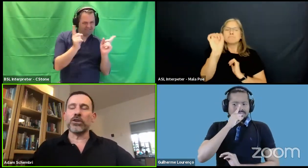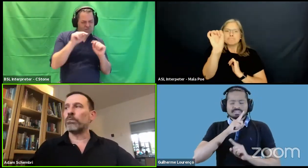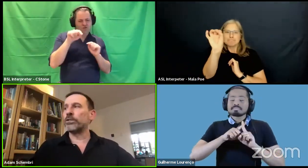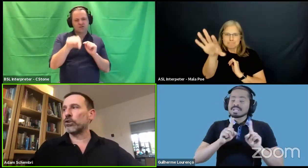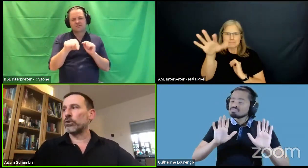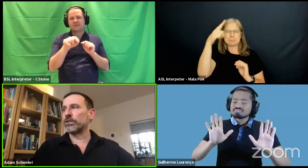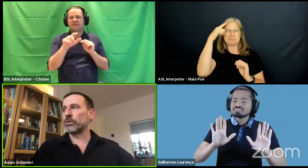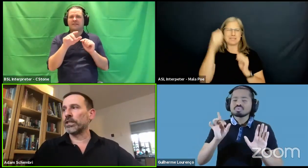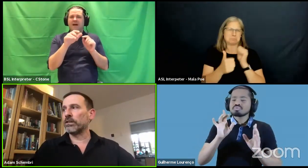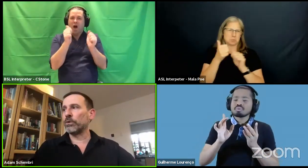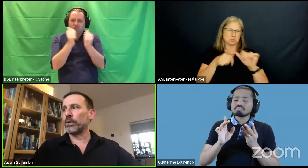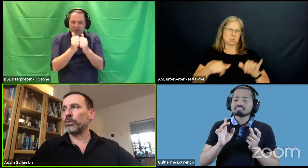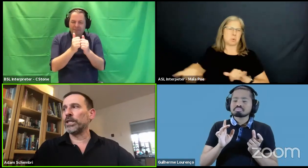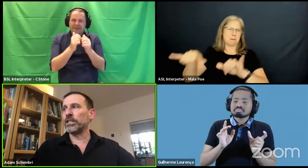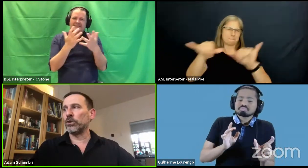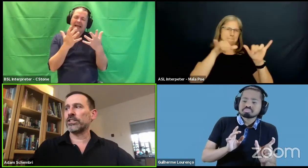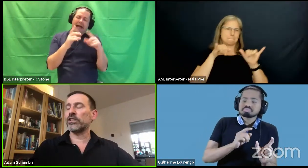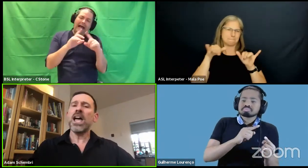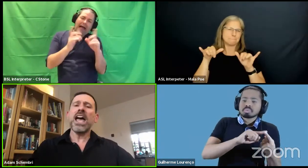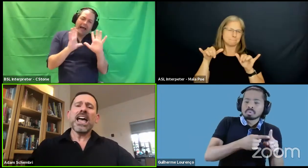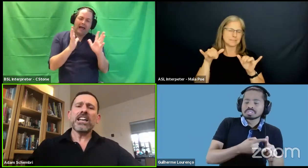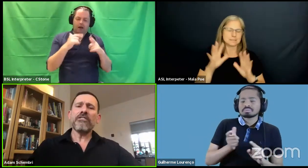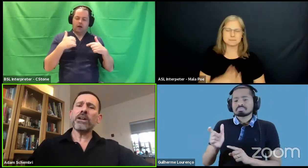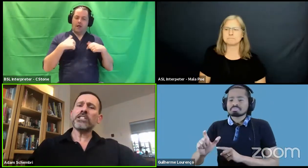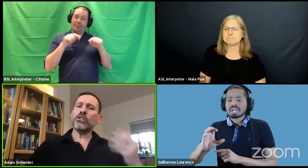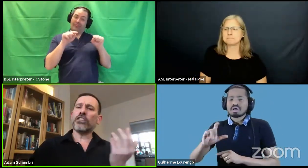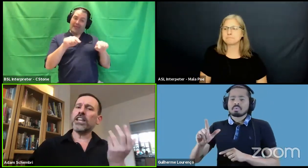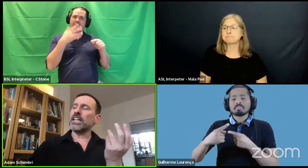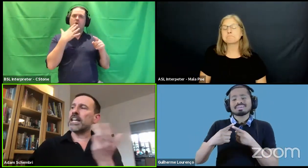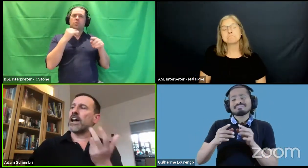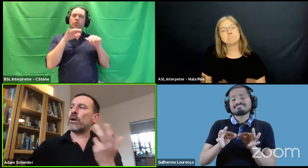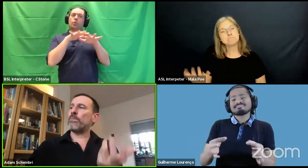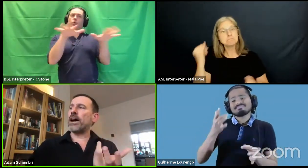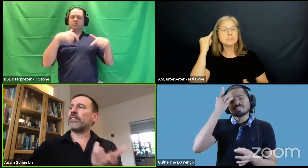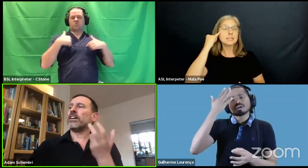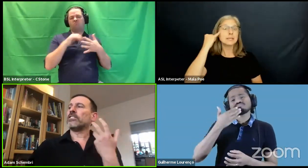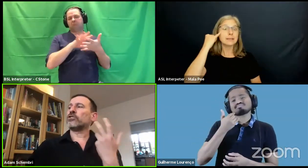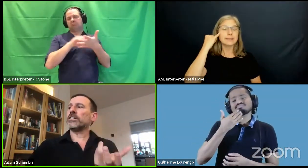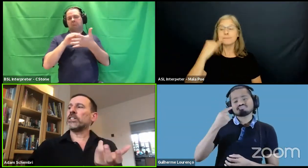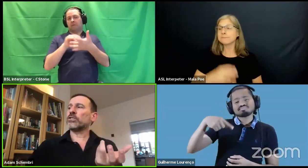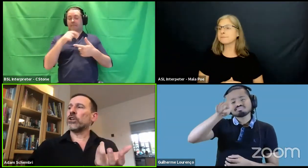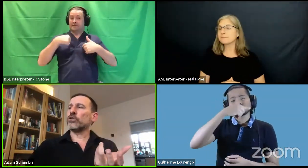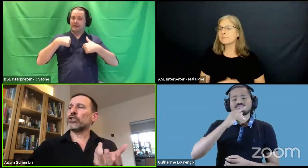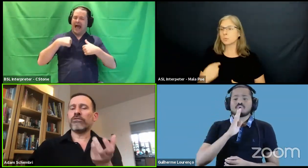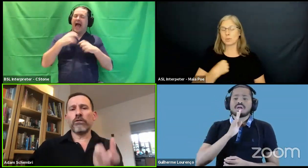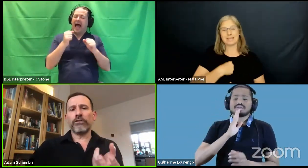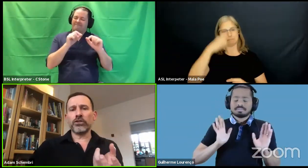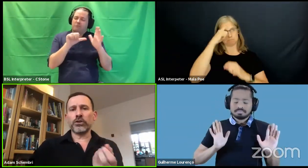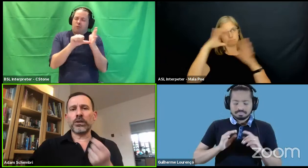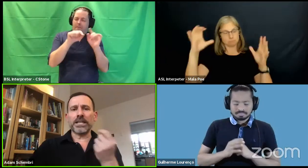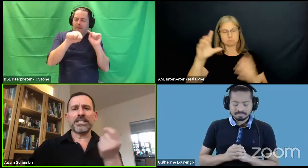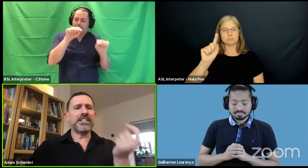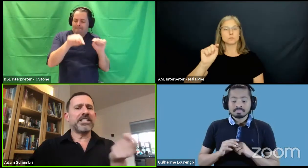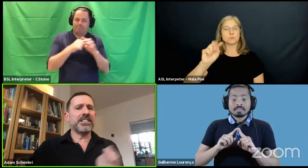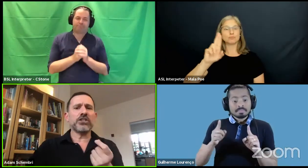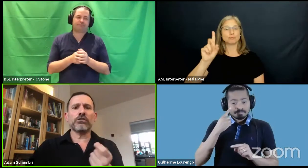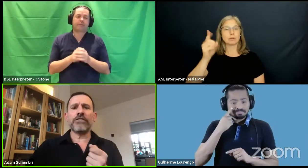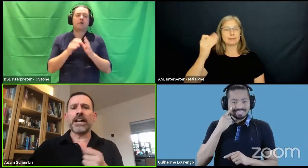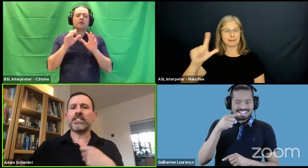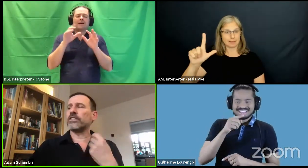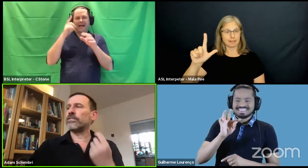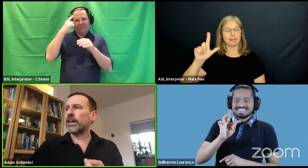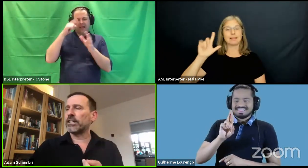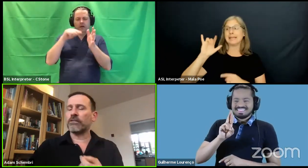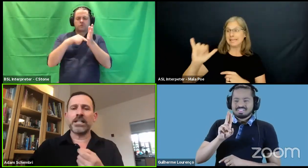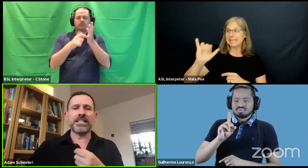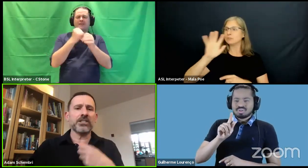the most common terms that we use. So if we're thinking now about Traugott's notion of morphological complexity, these additional